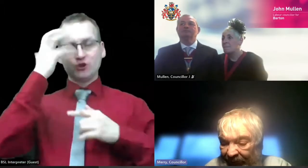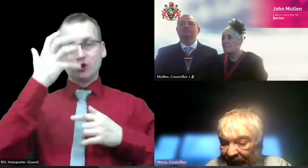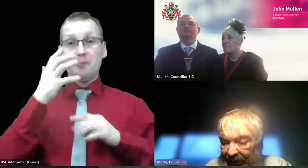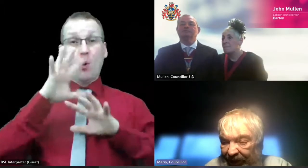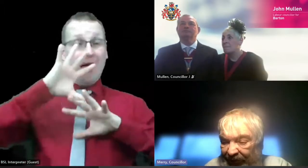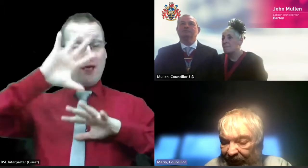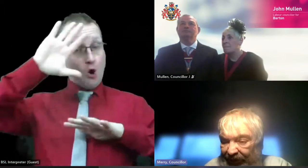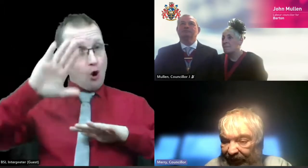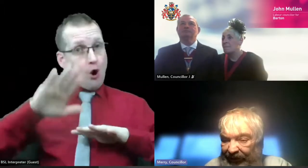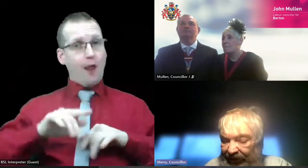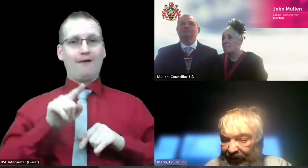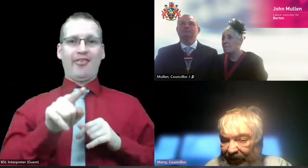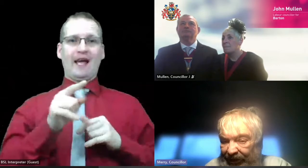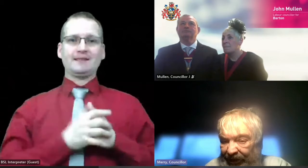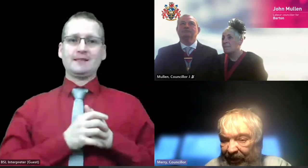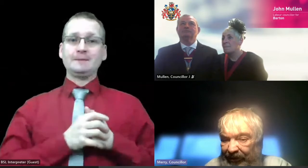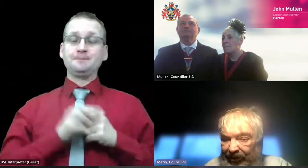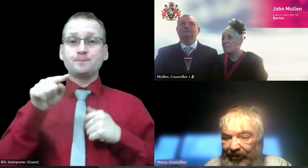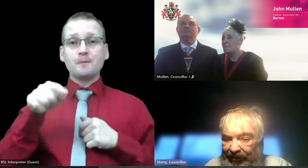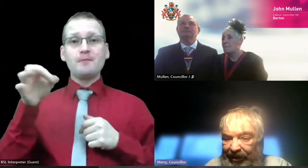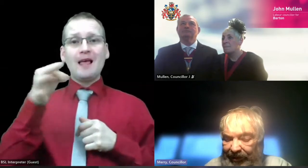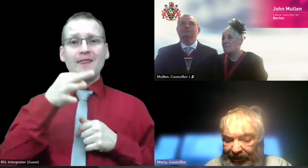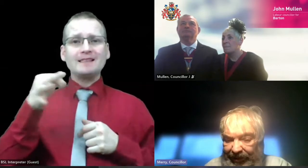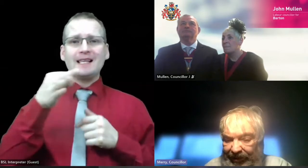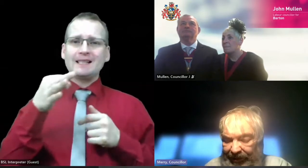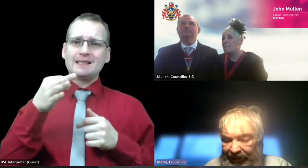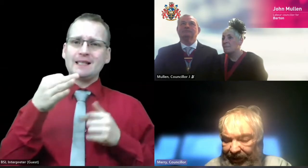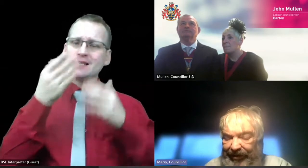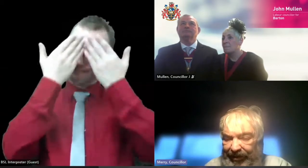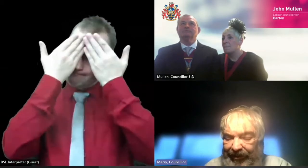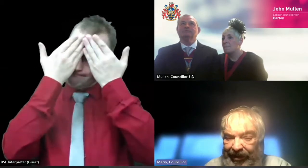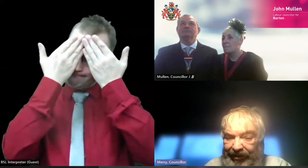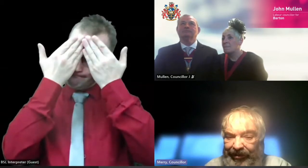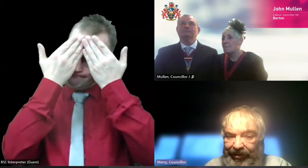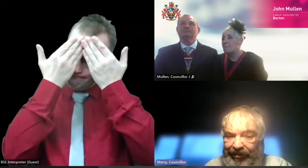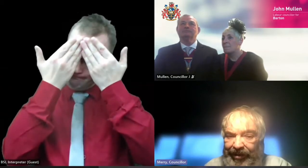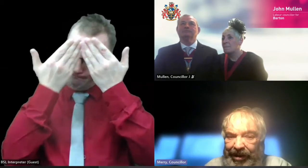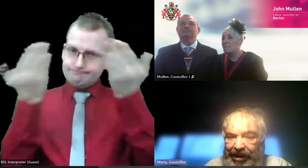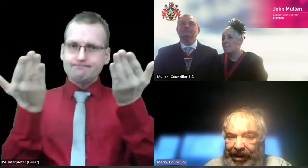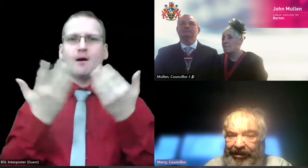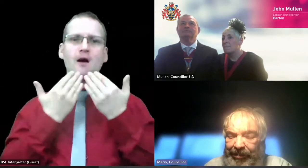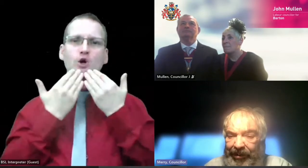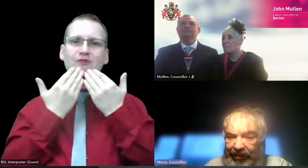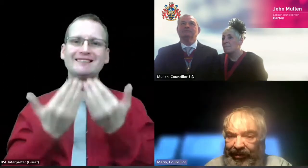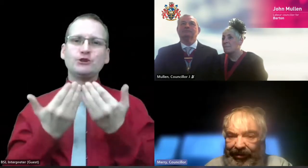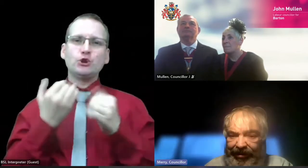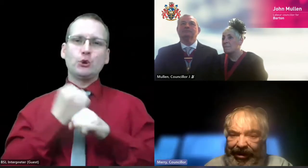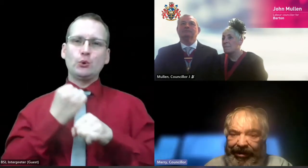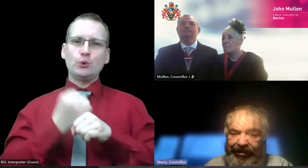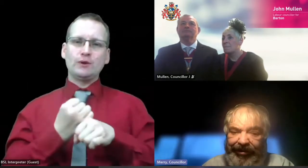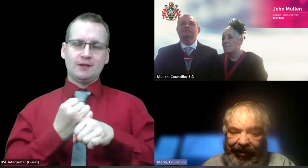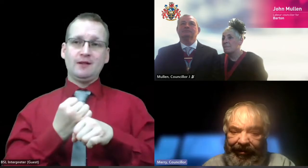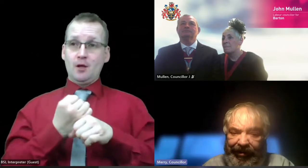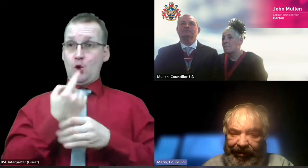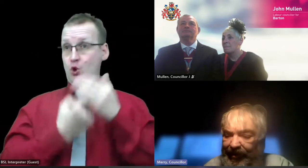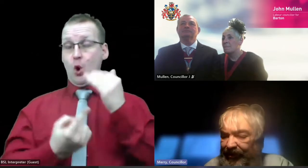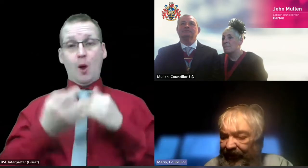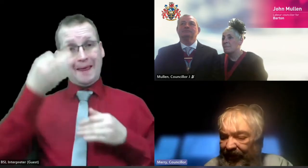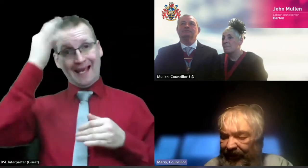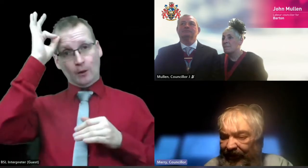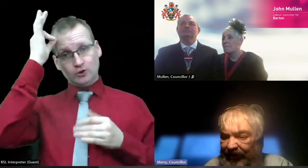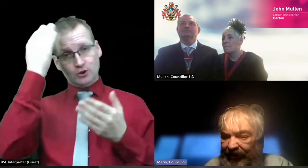that, I think this city owes you a great deal of debt of gratitude. And it's more than just the councillors owing